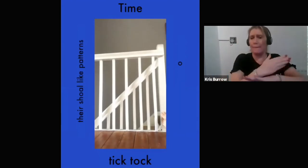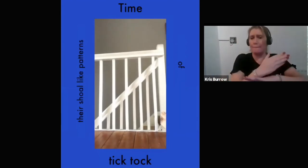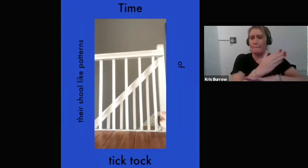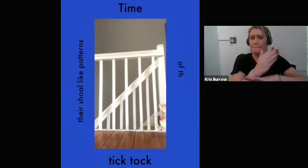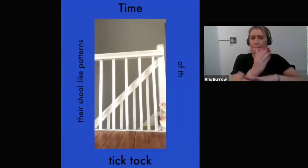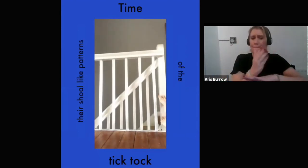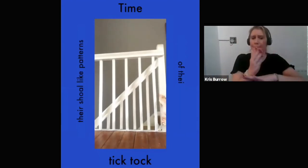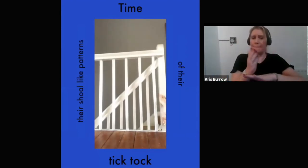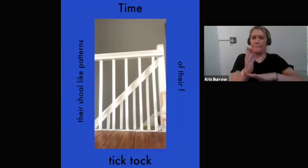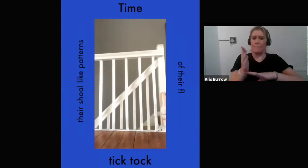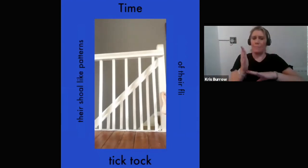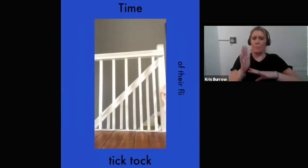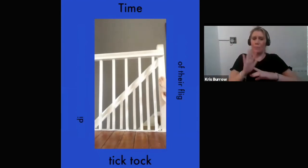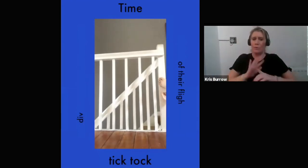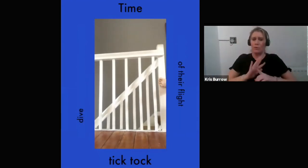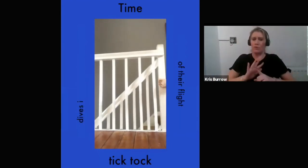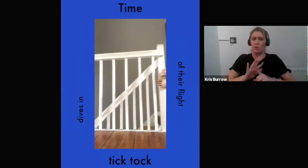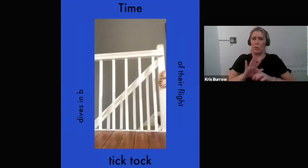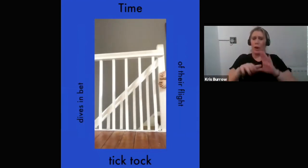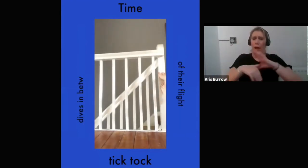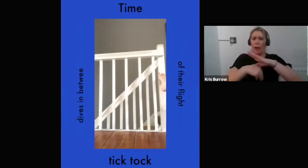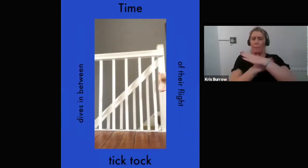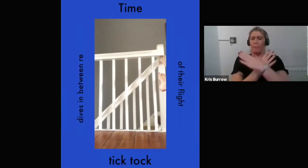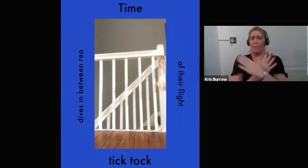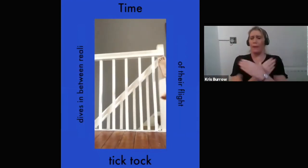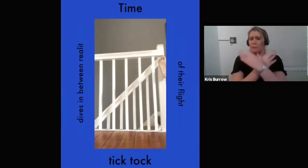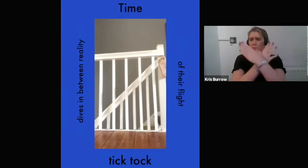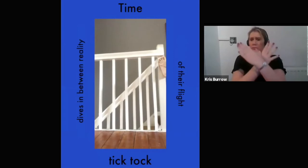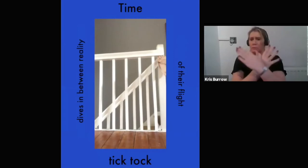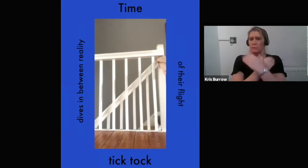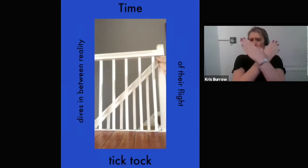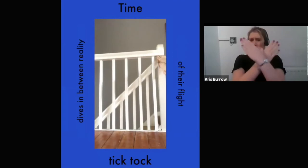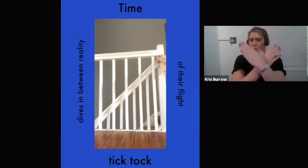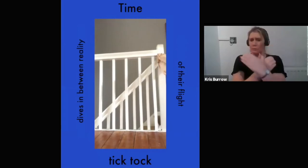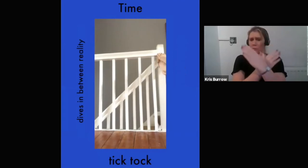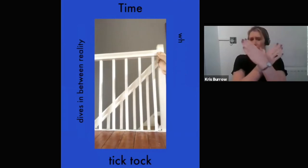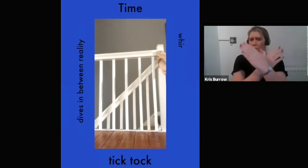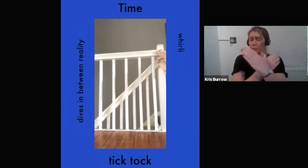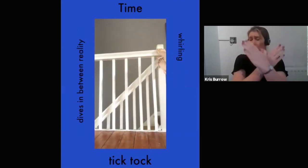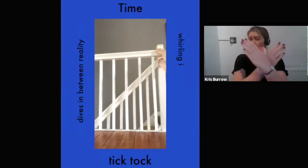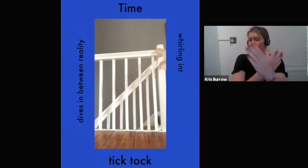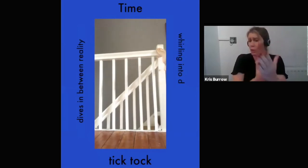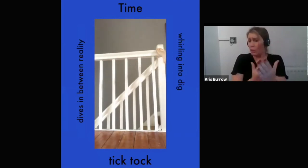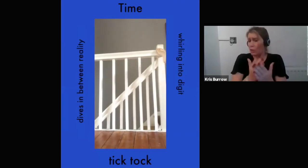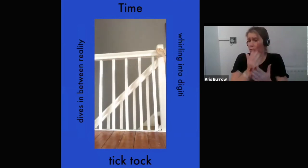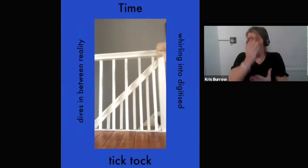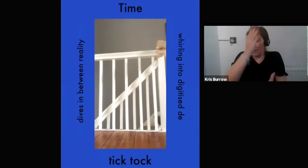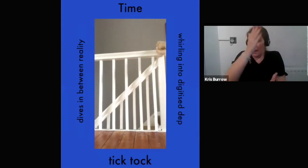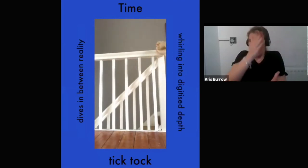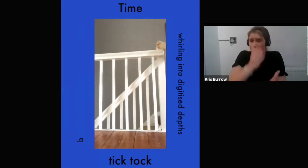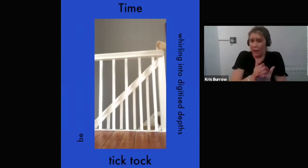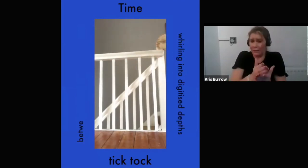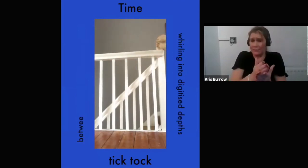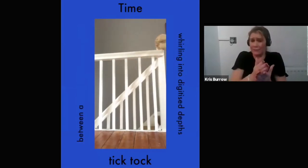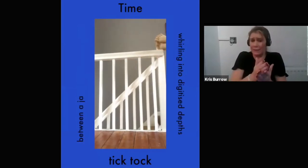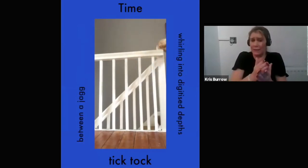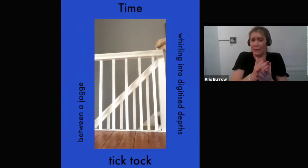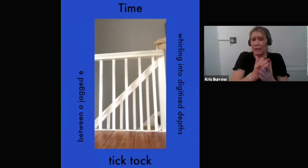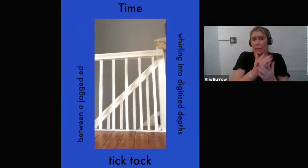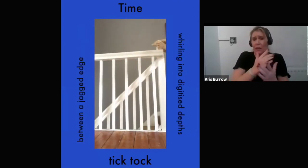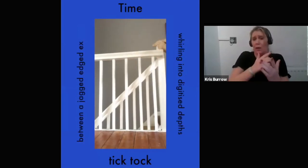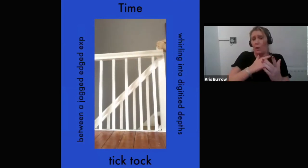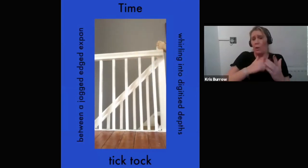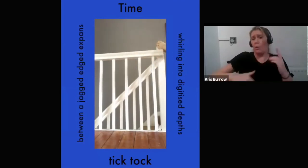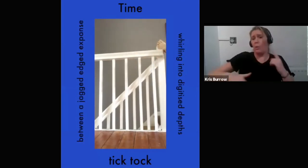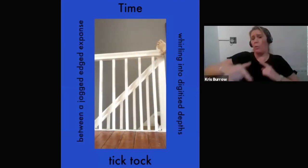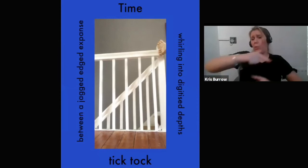patterns of their flight dives in between reality, whirling into digitized depths between